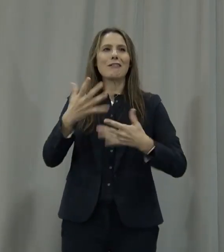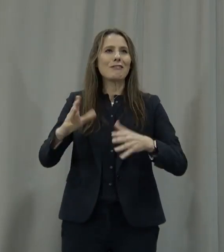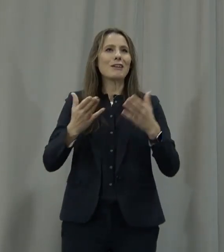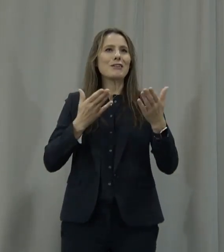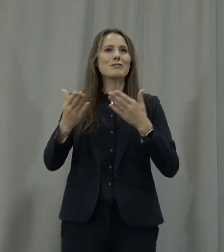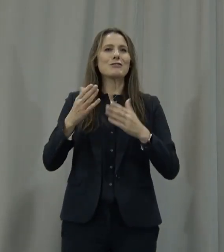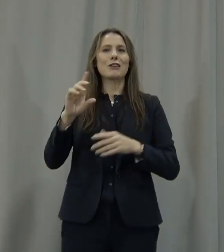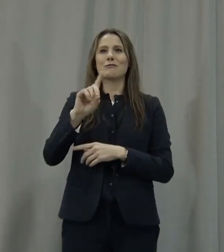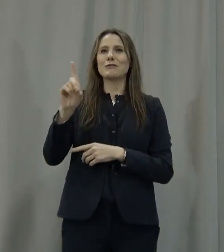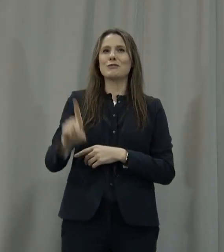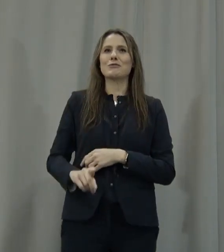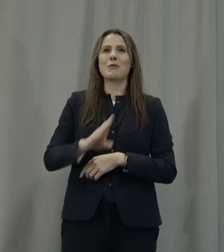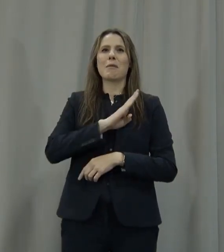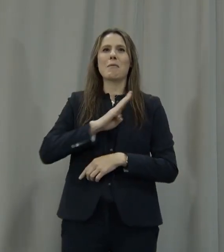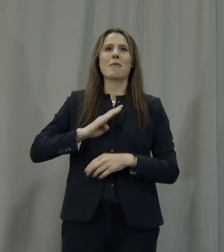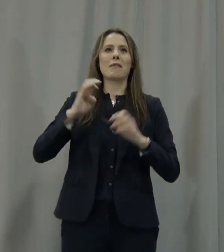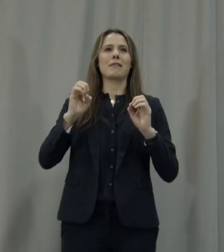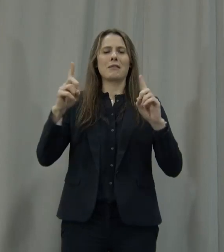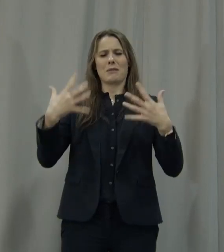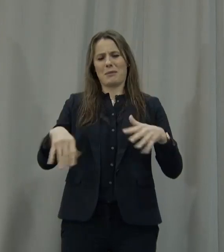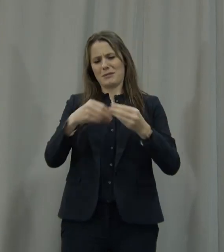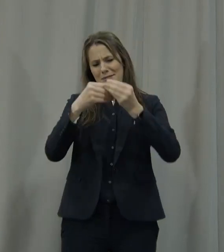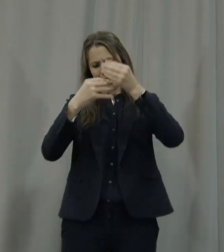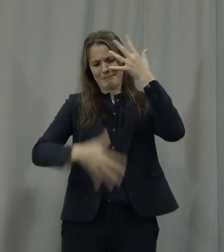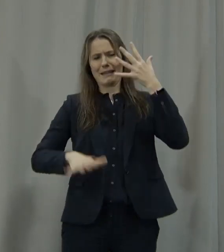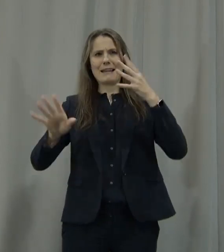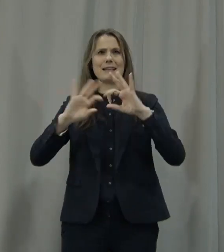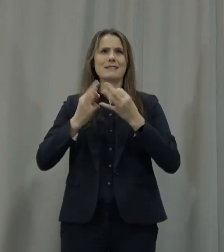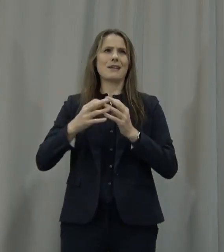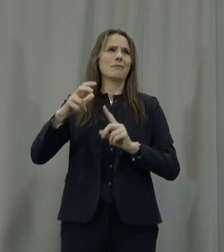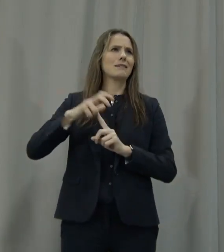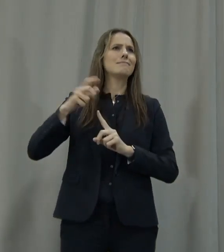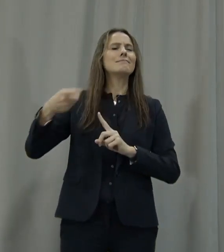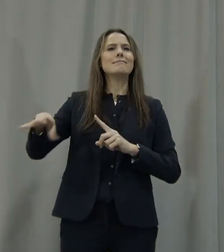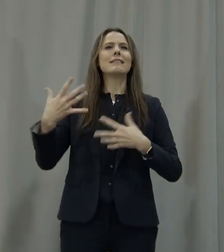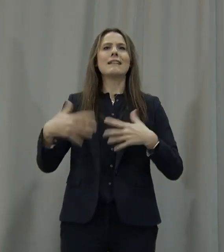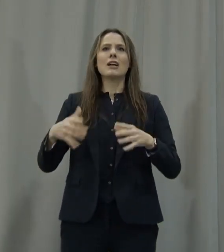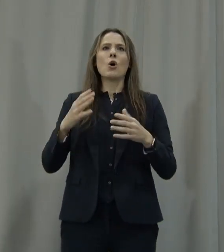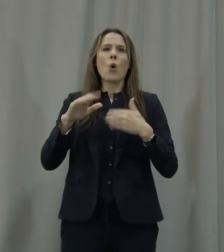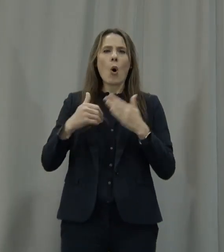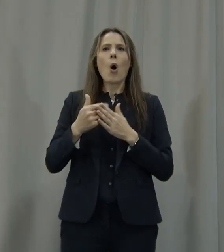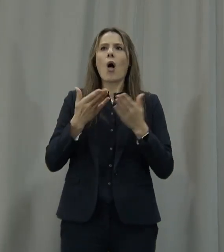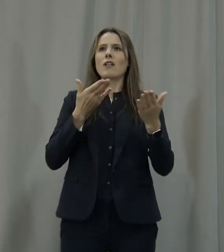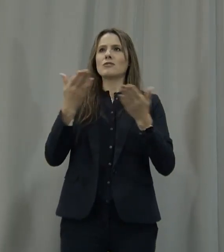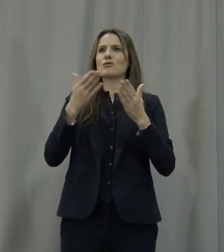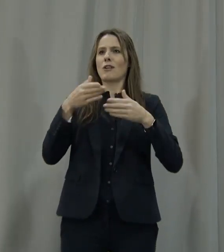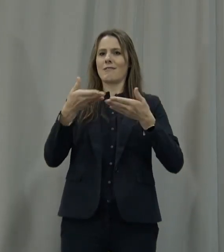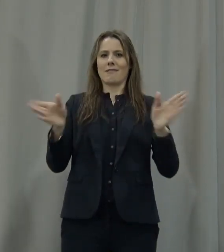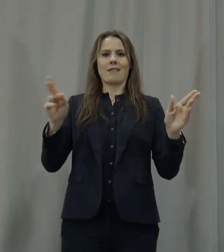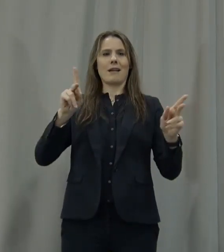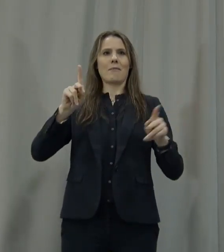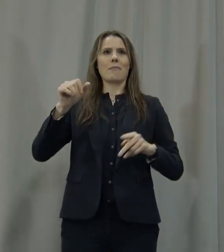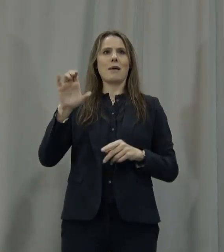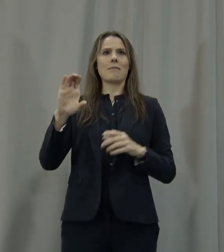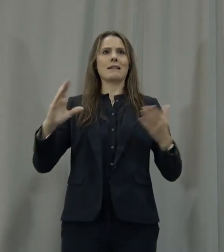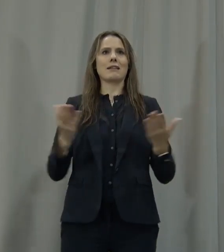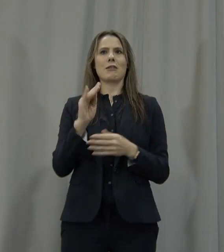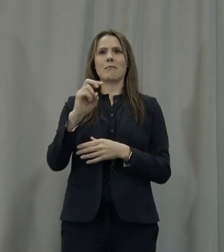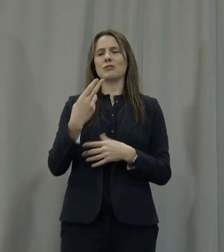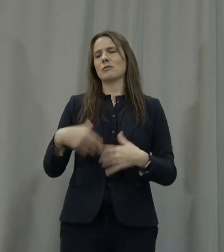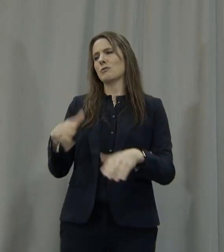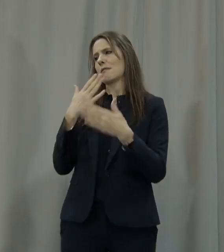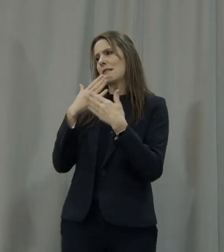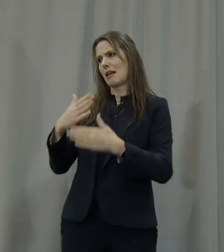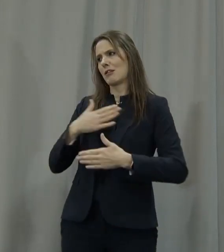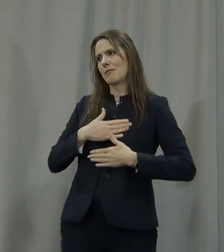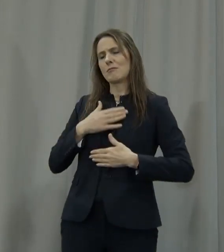the Detroit Board of Education. So he comes from a long line of public service. We appreciate him. We appreciate what he does, for the state of Michigan,